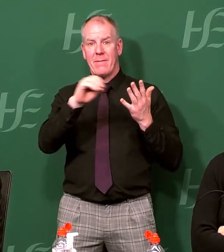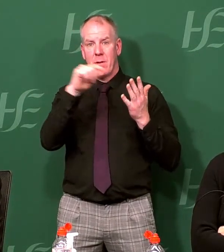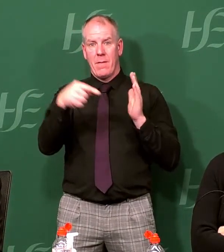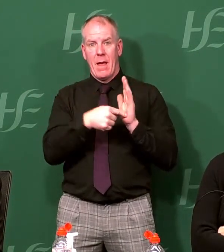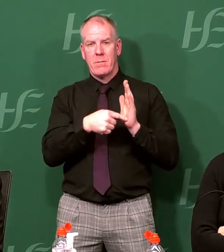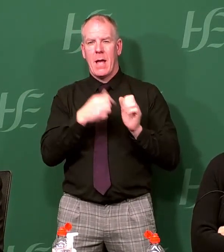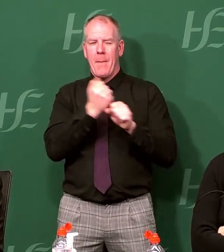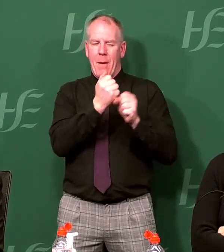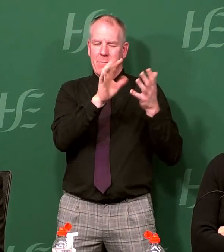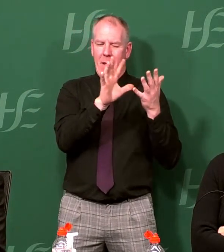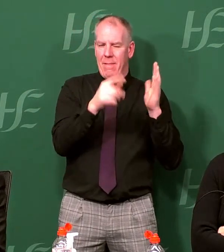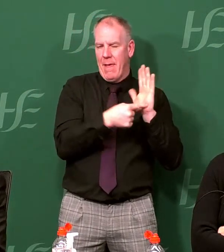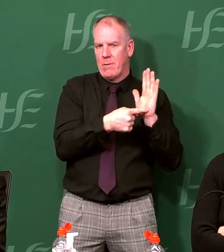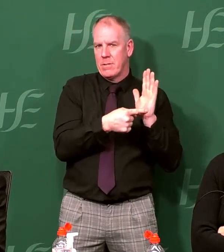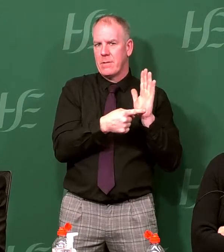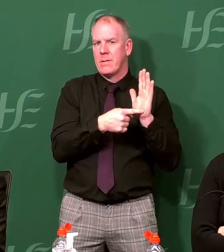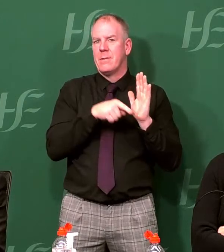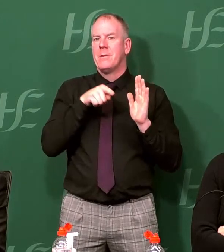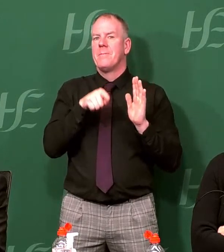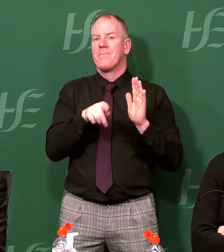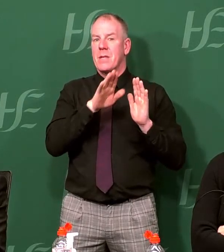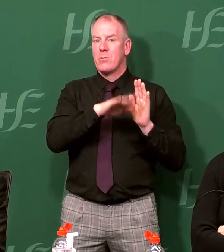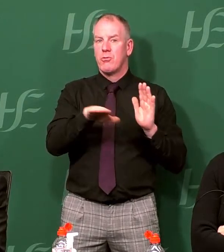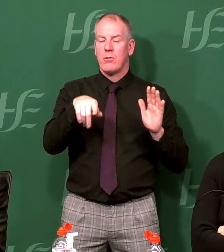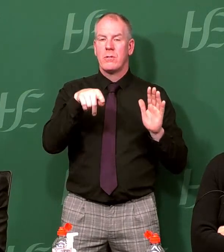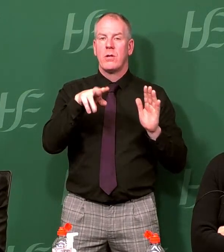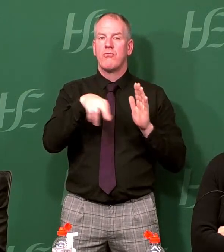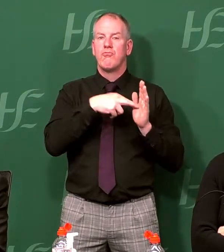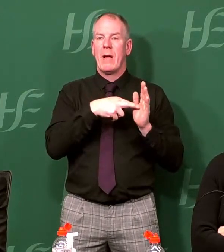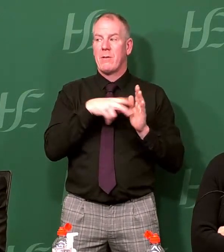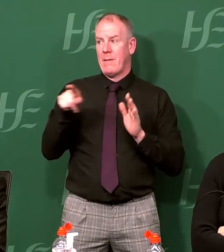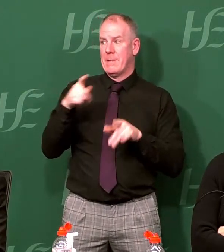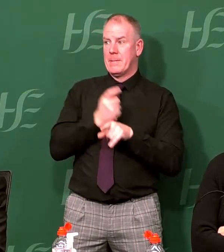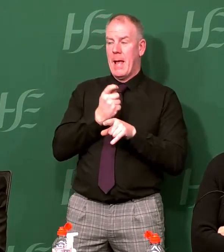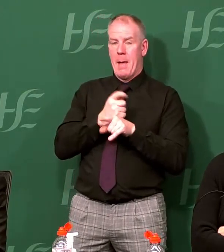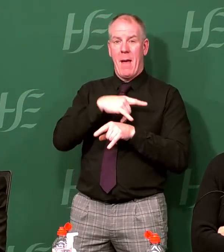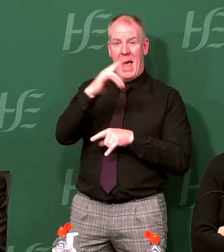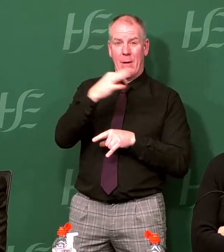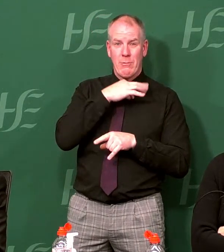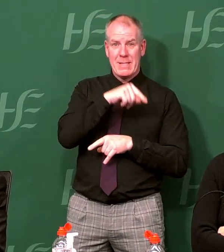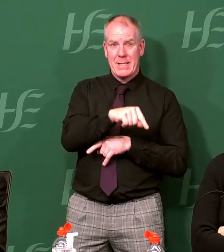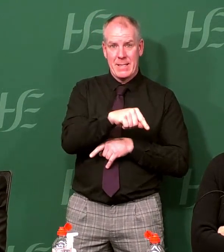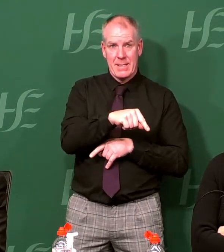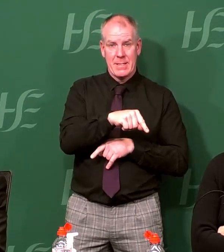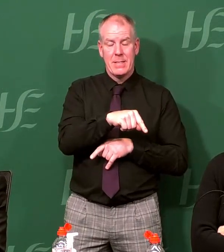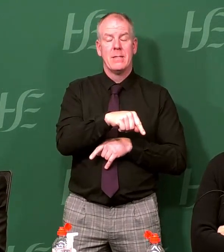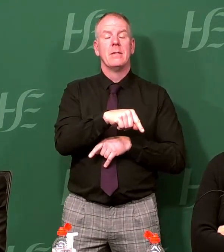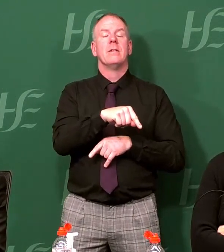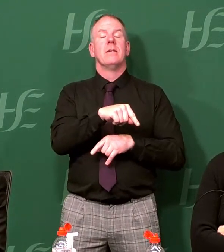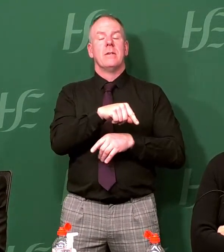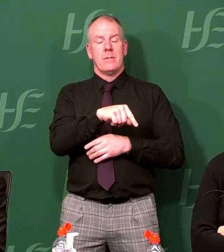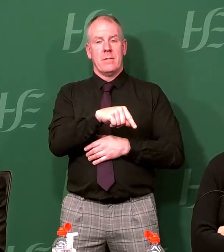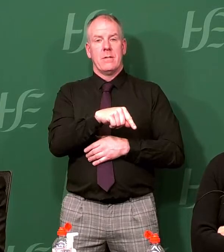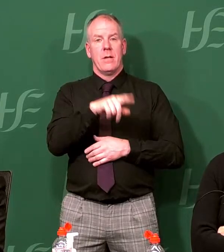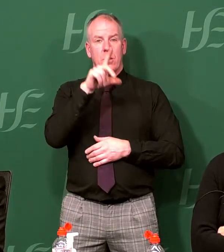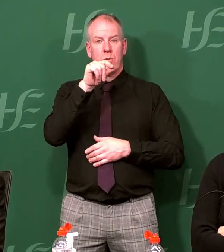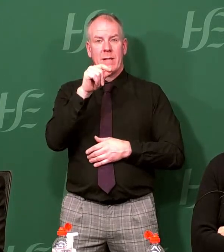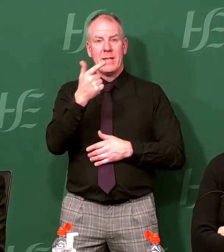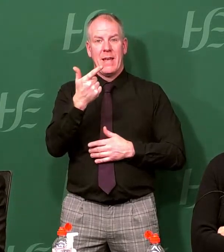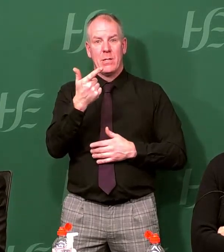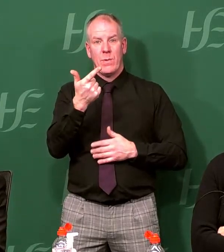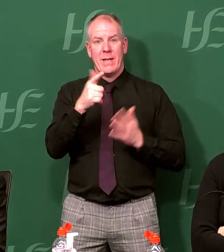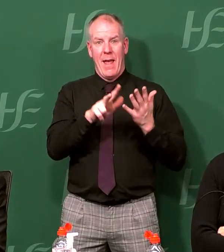about 10,000 of those were kids who would have registered in that period, so high-risk kids who would have registered in the period 28th of